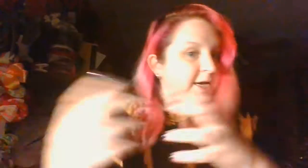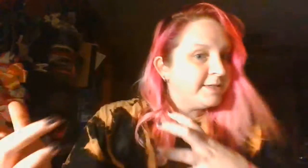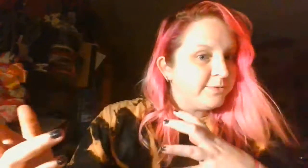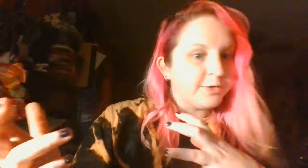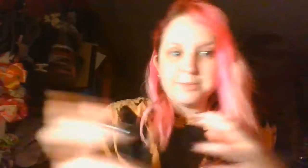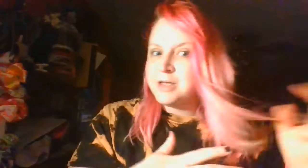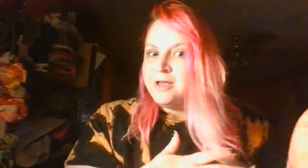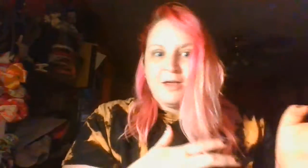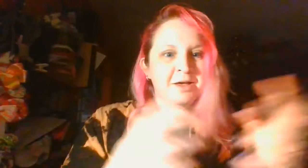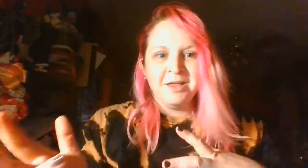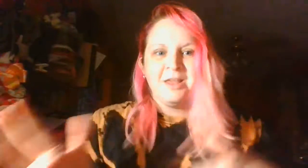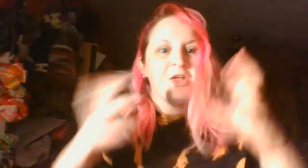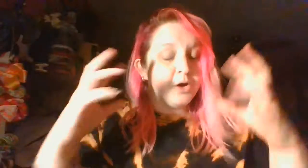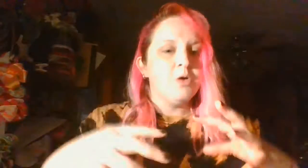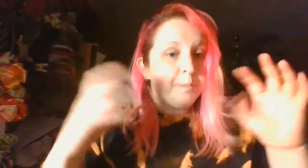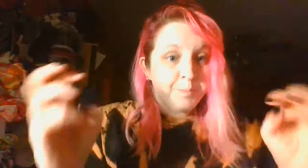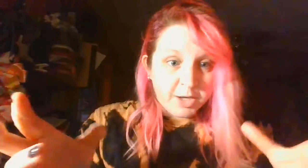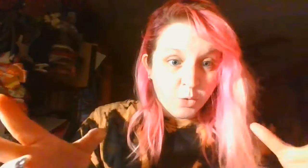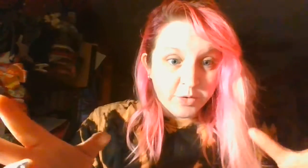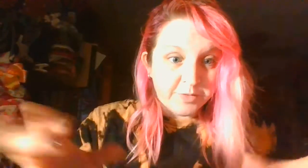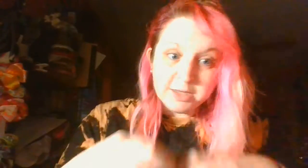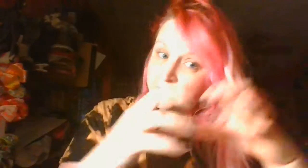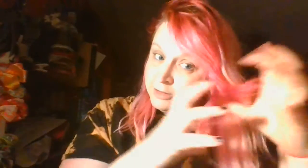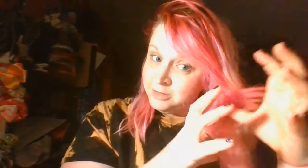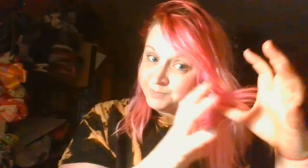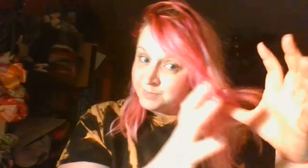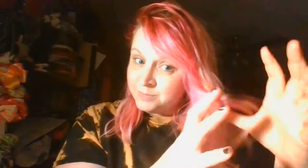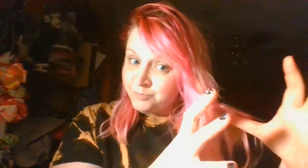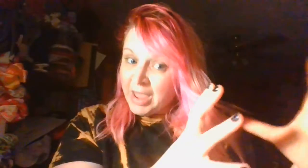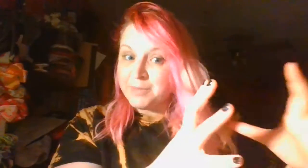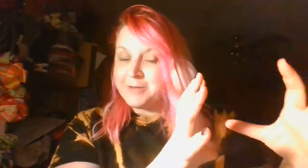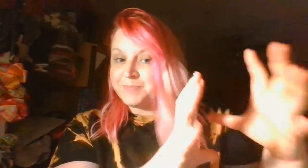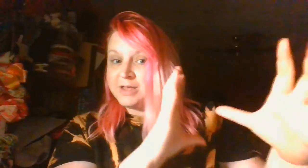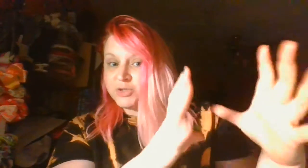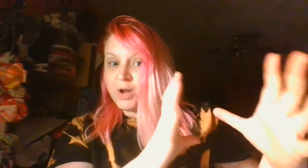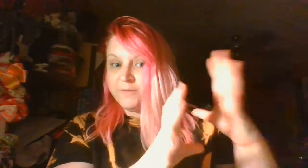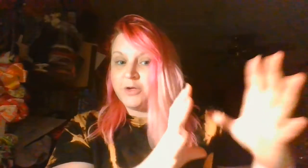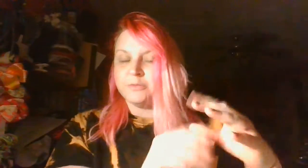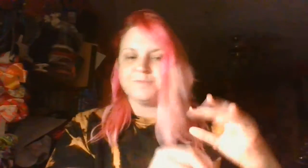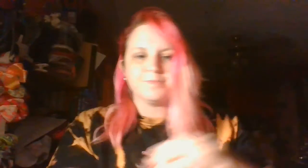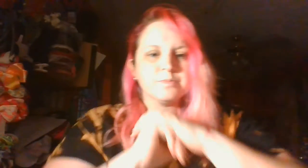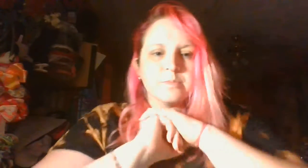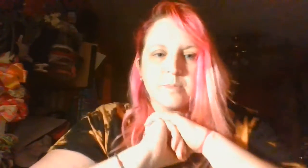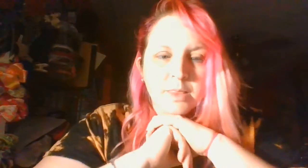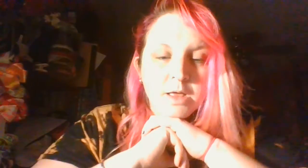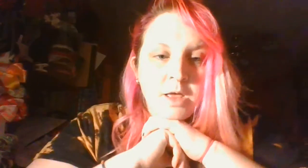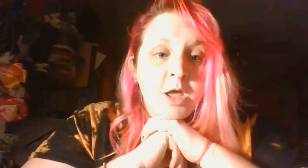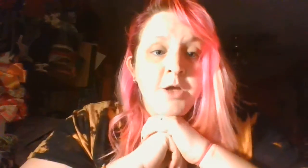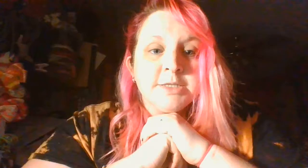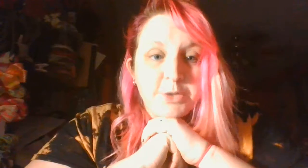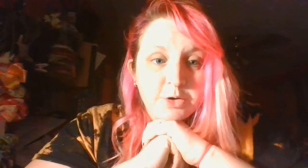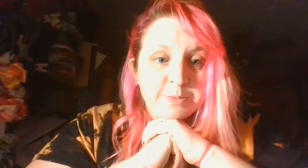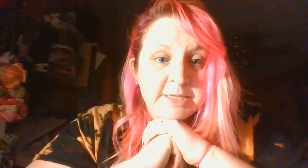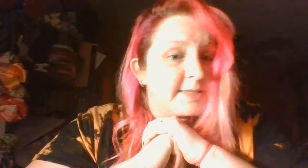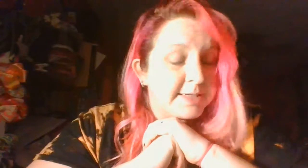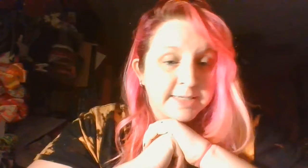Jason films. Pick a horror flick. Family, and there's quite a few. So you could be discussing